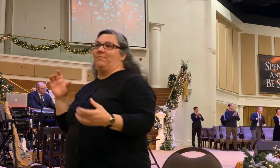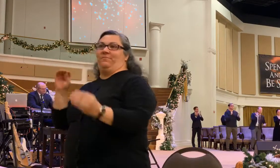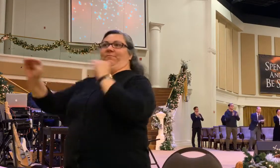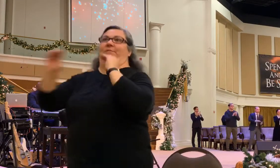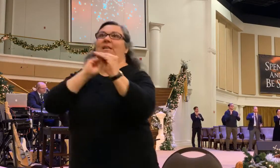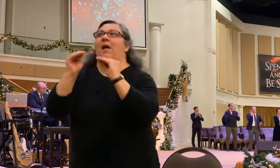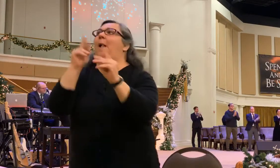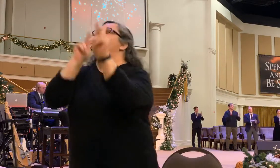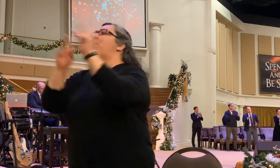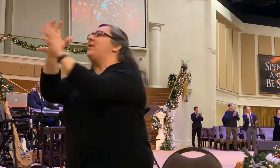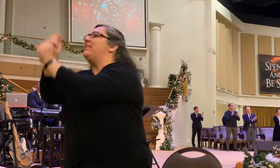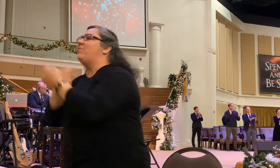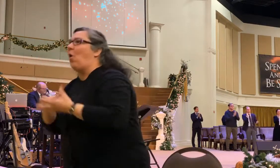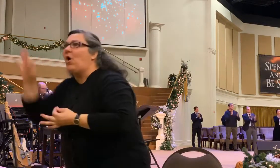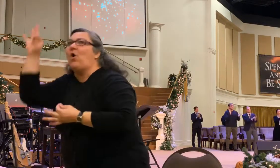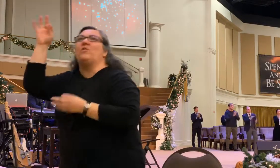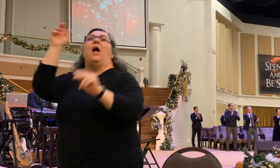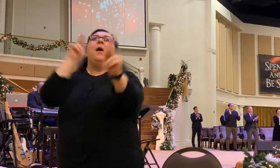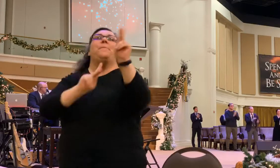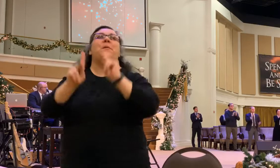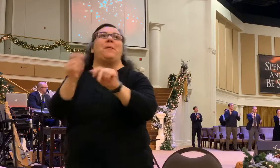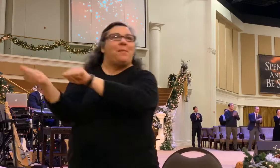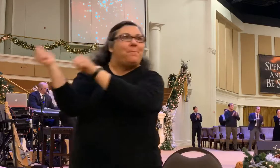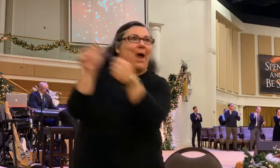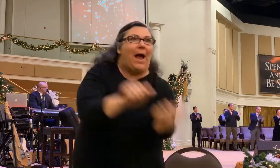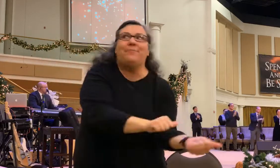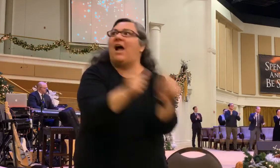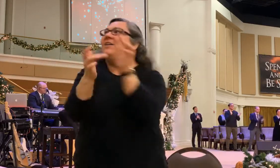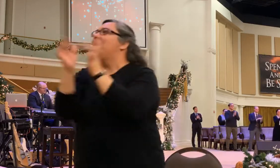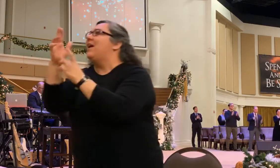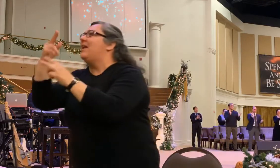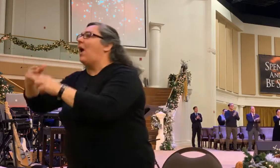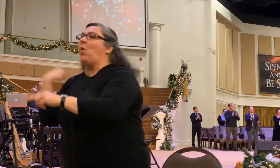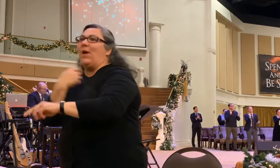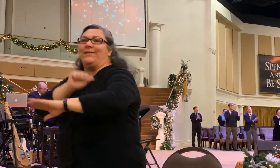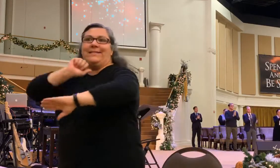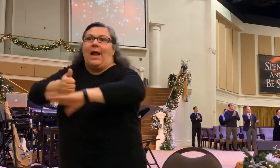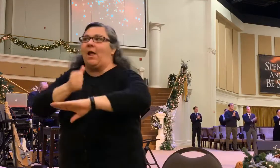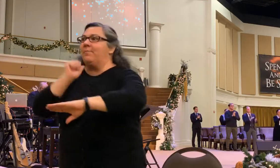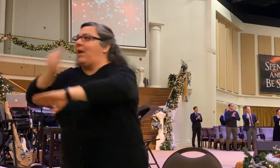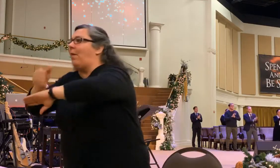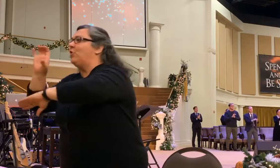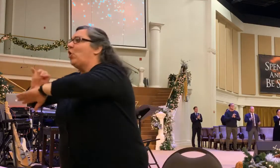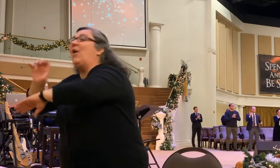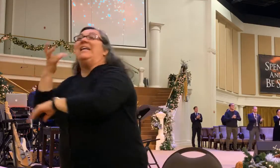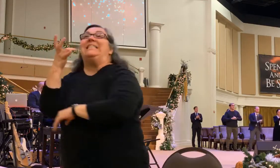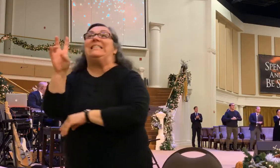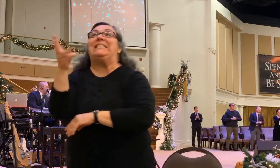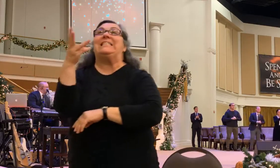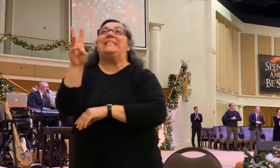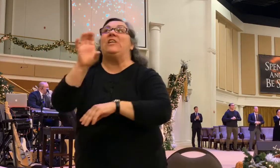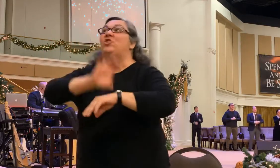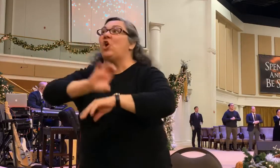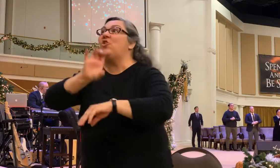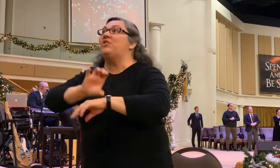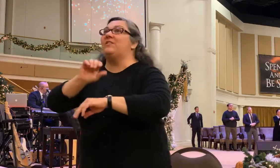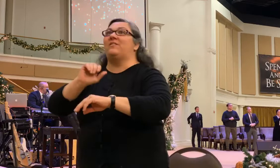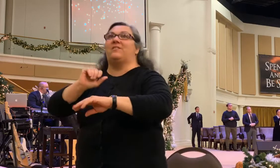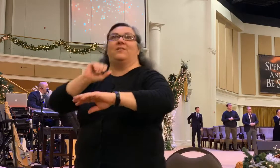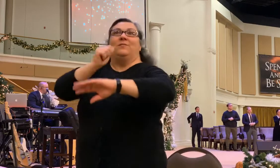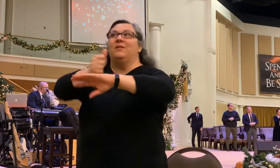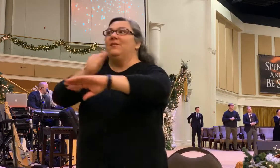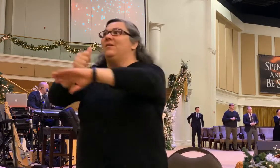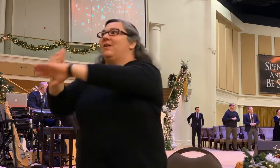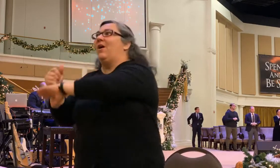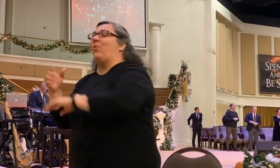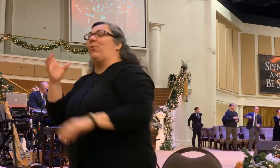getting the Holy Ghost. People are getting baptized. We're starting new churches. 16 new churches on the mainland. In the